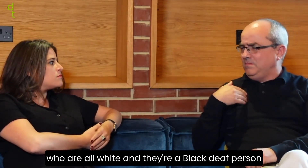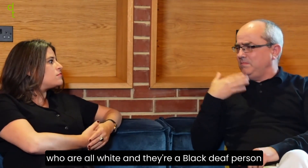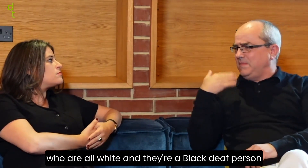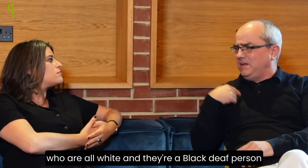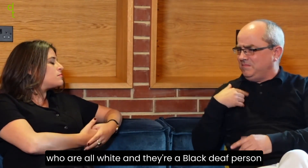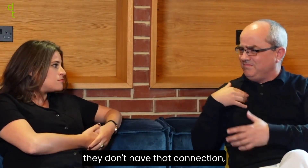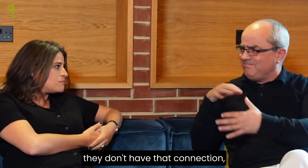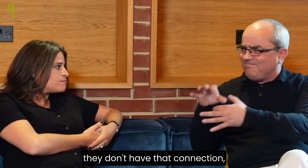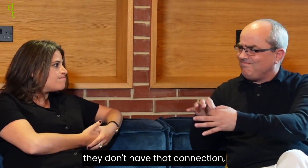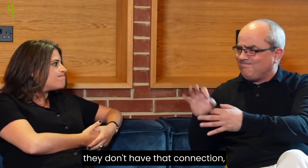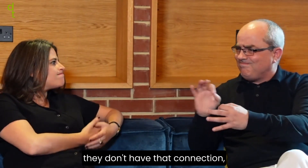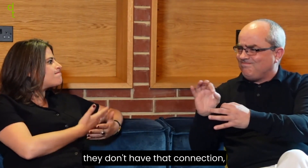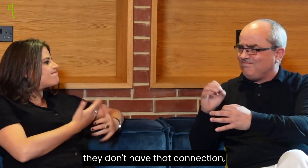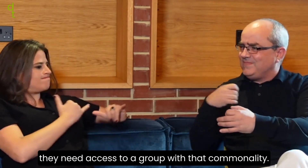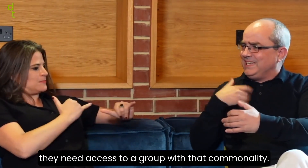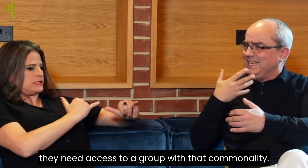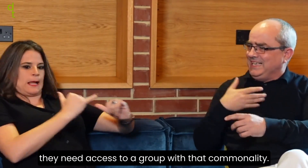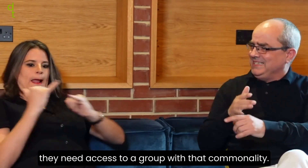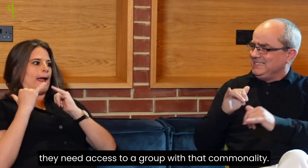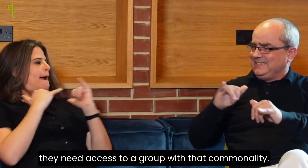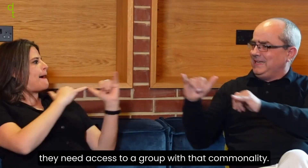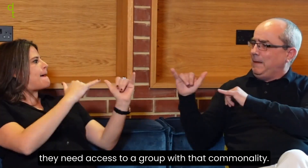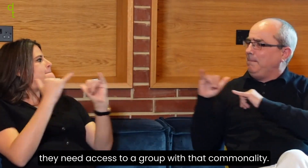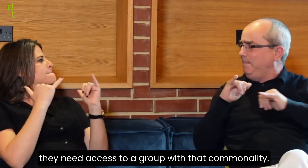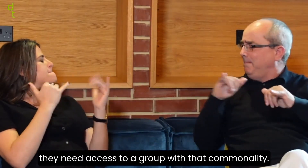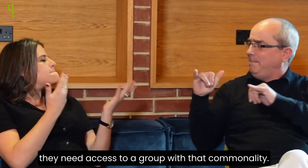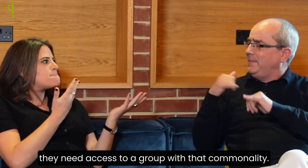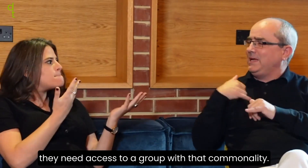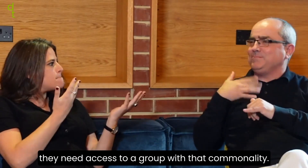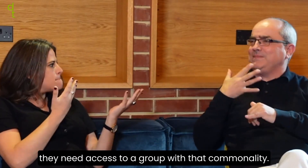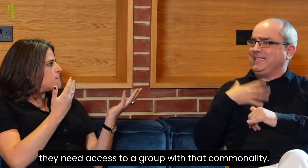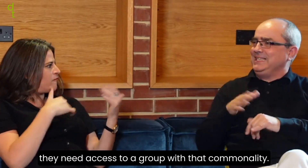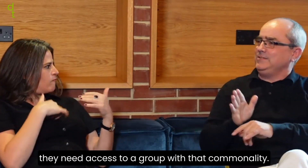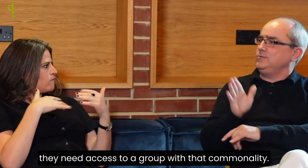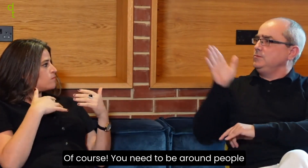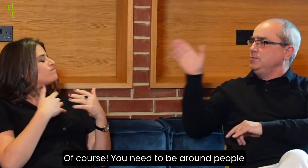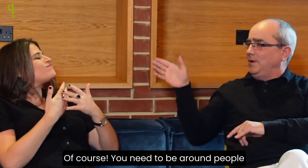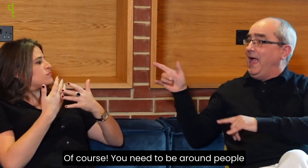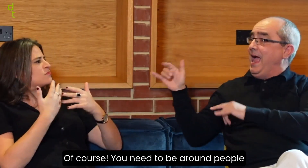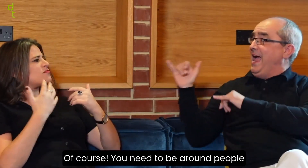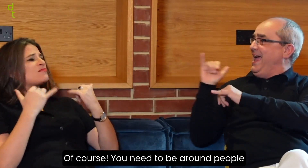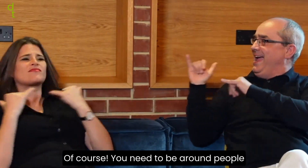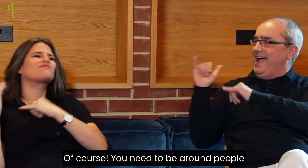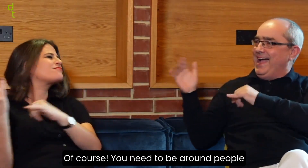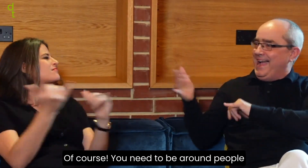deaf person, they don't have that connection. They need access to a group with that commonality. Of course, you need to be